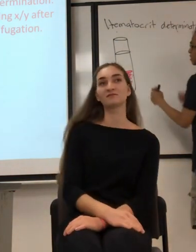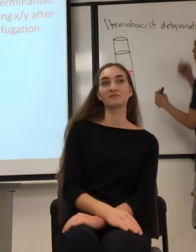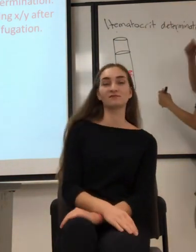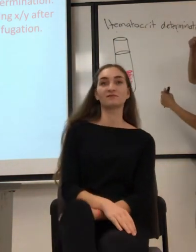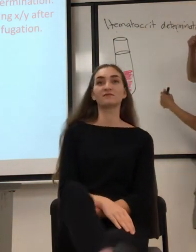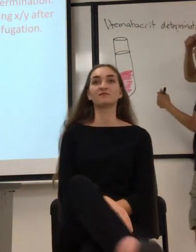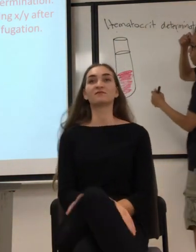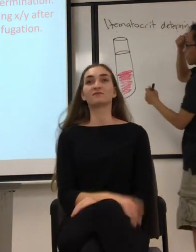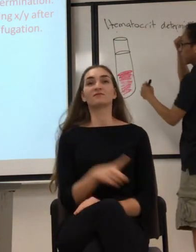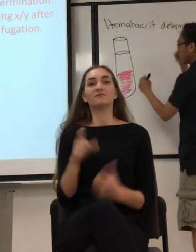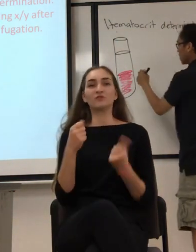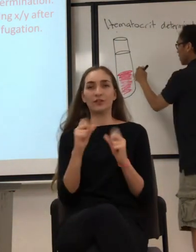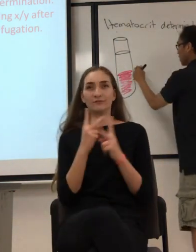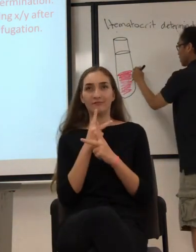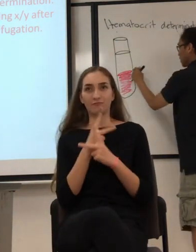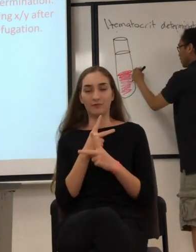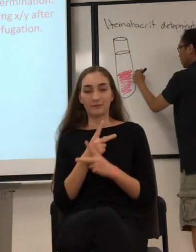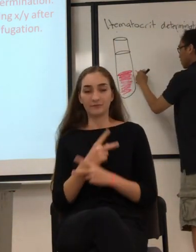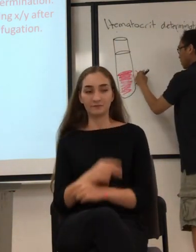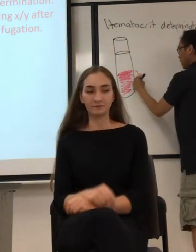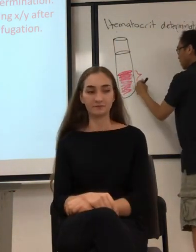So you're trying to figure out